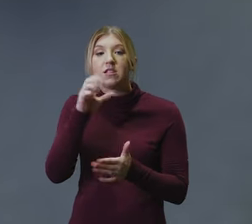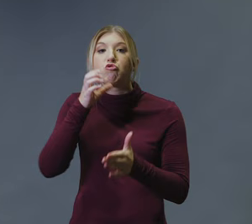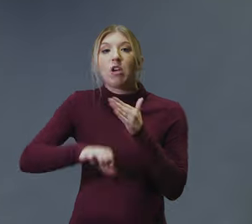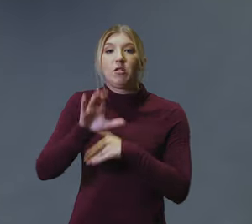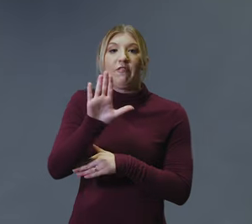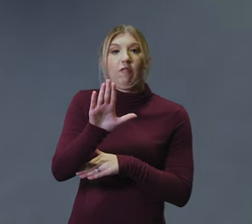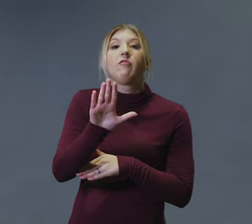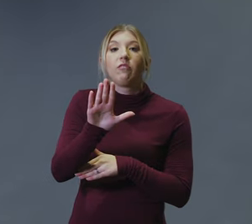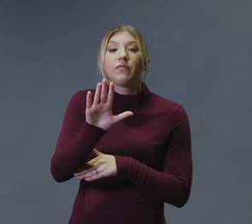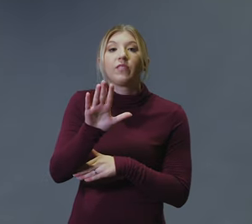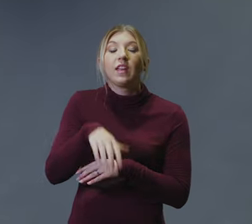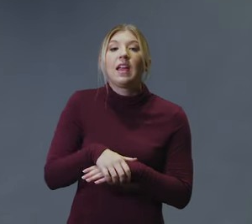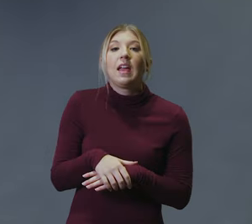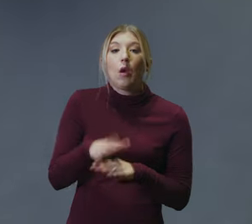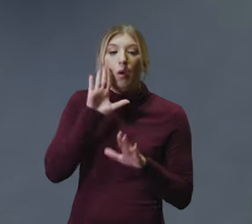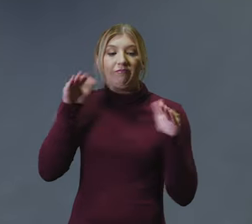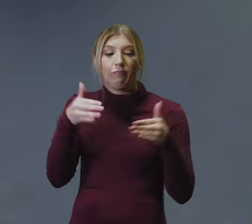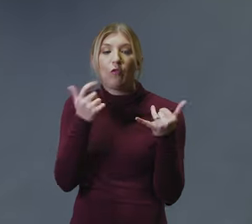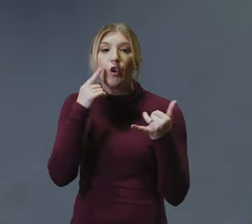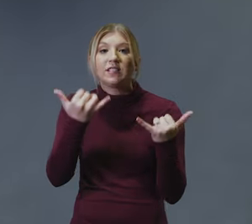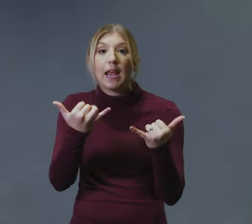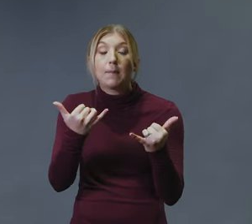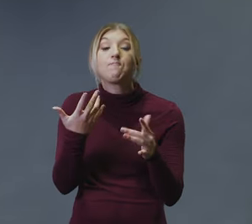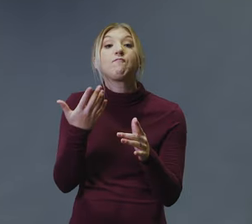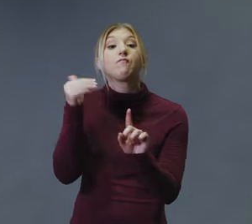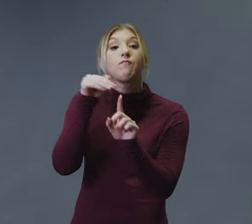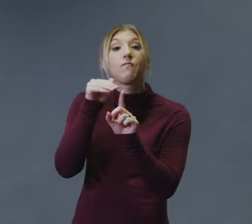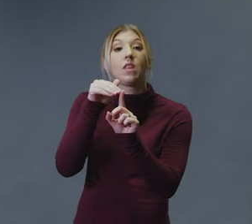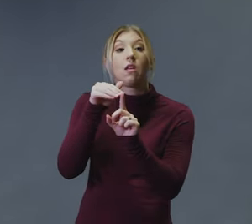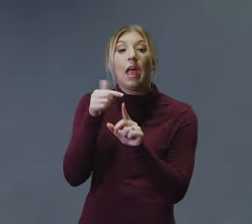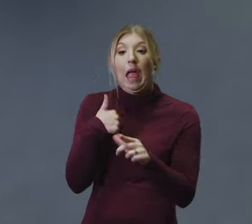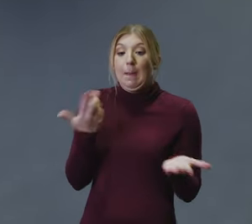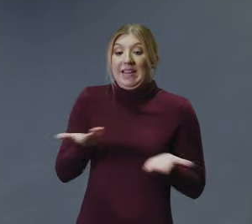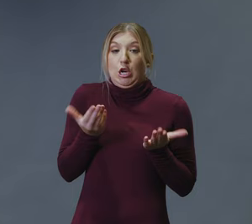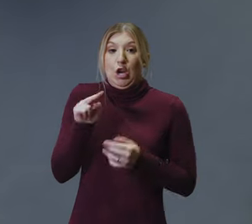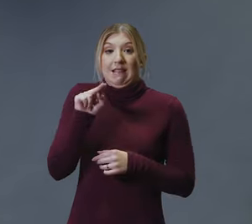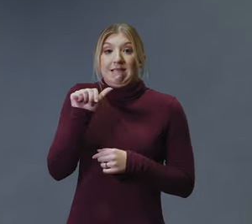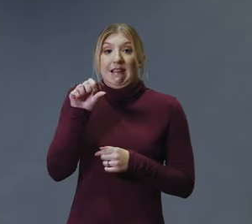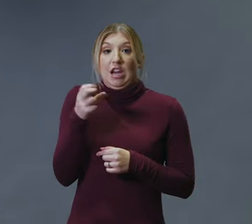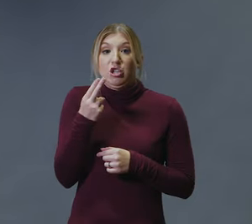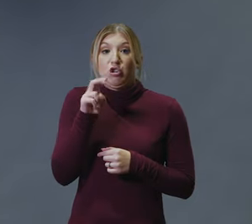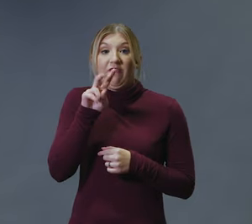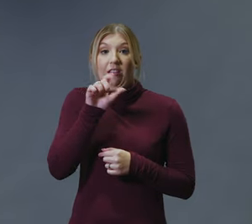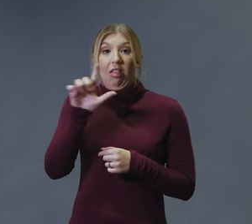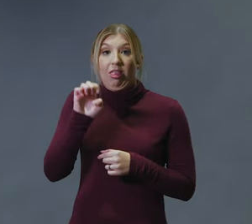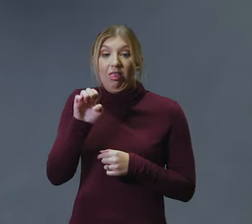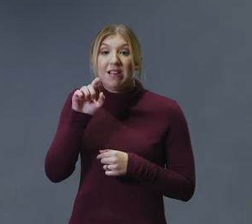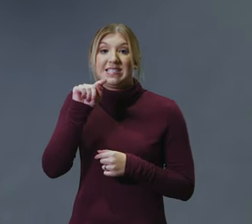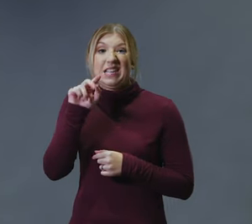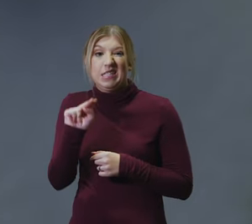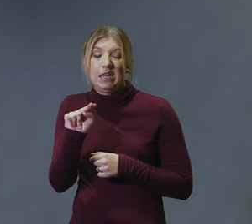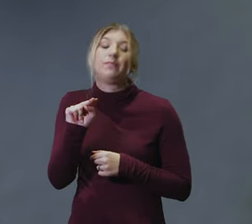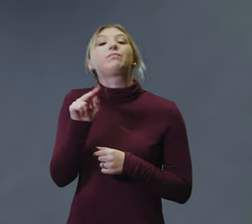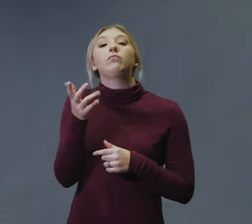where we're going to be. And as a way of reminder, I'm here in Nashville, Tennessee, and to kind of give